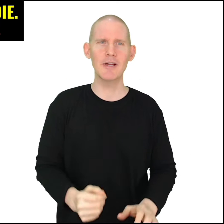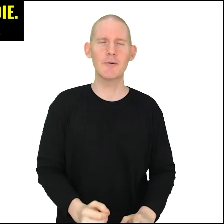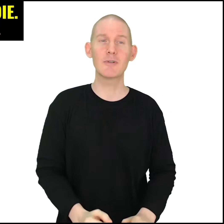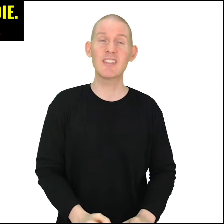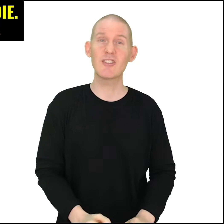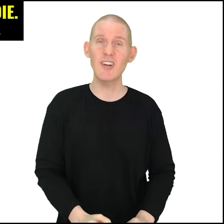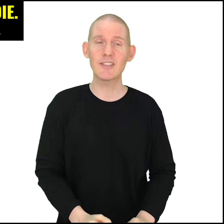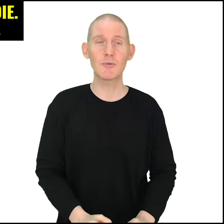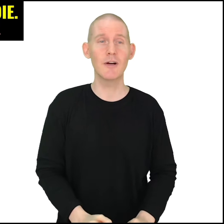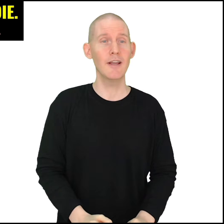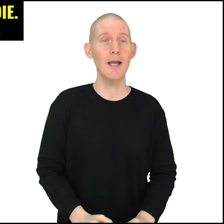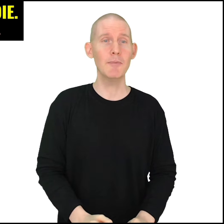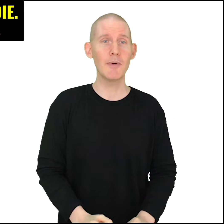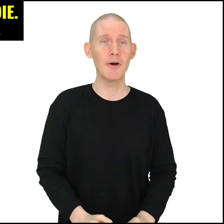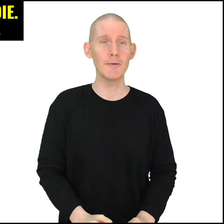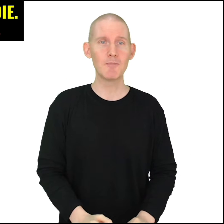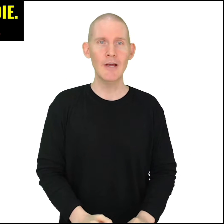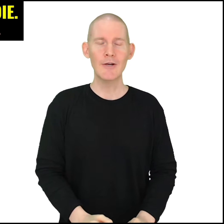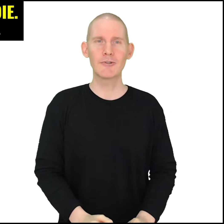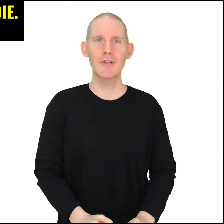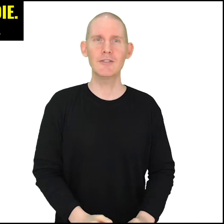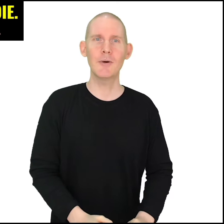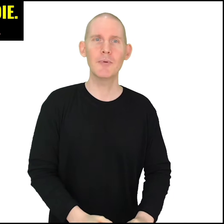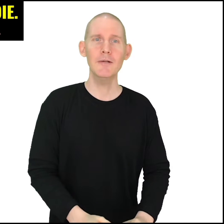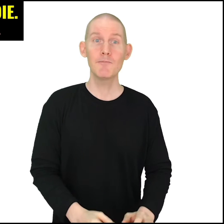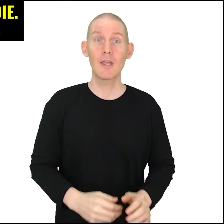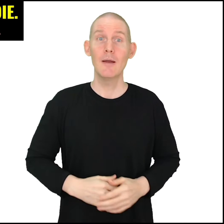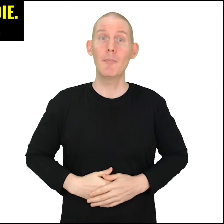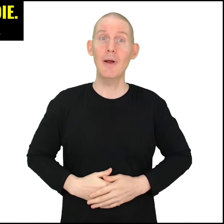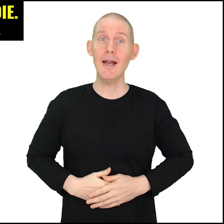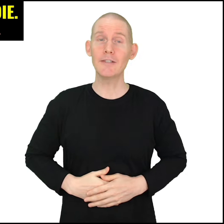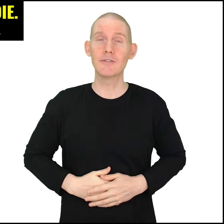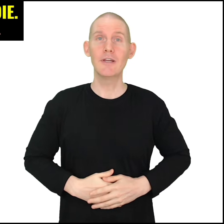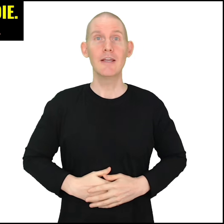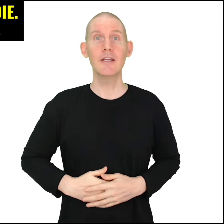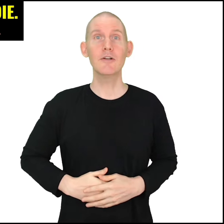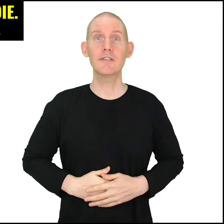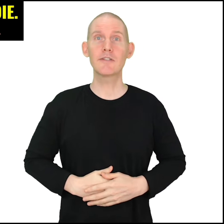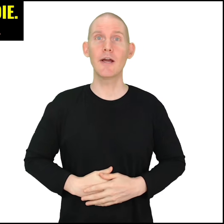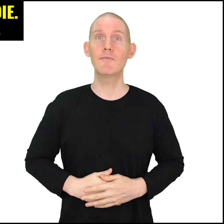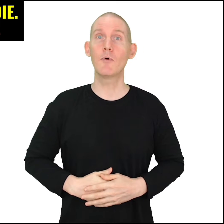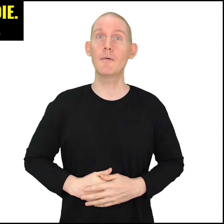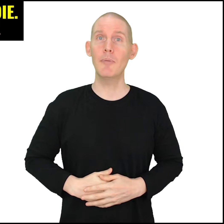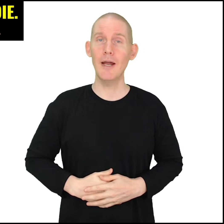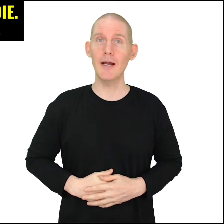We're distressed. We're unhappy about it. So let's jump in. Past. Here is a sign for past.